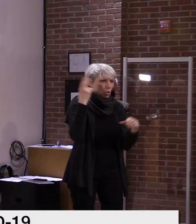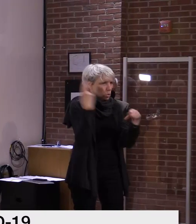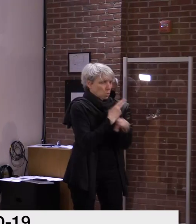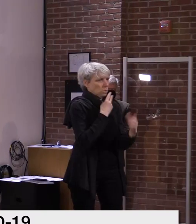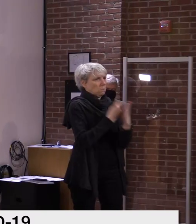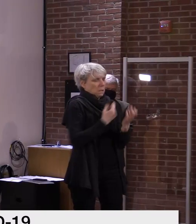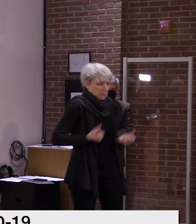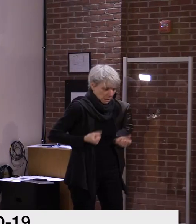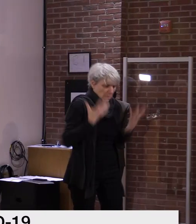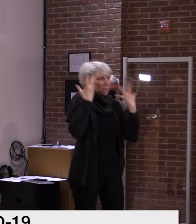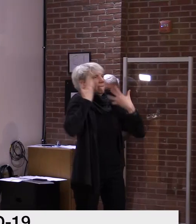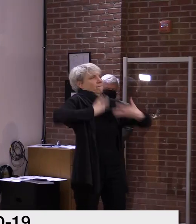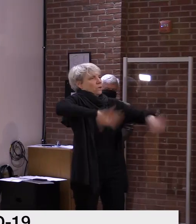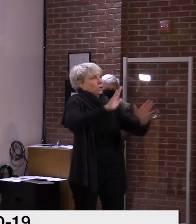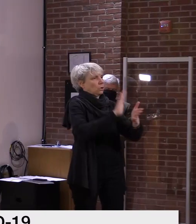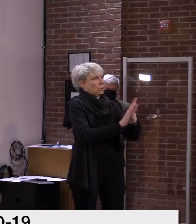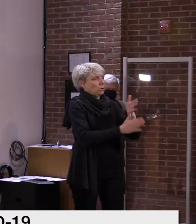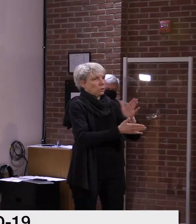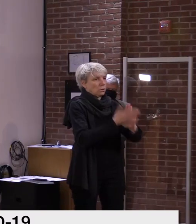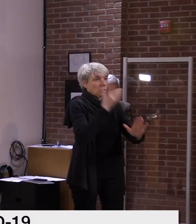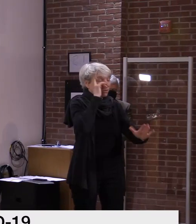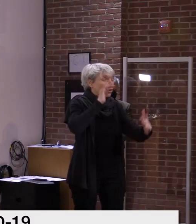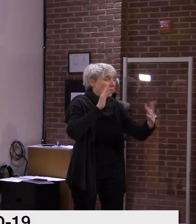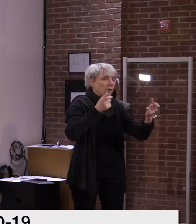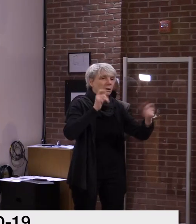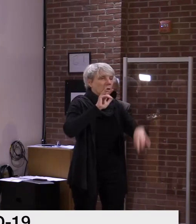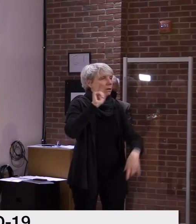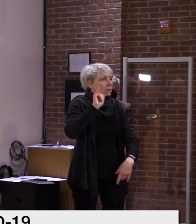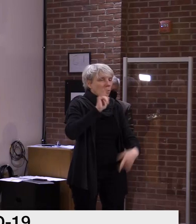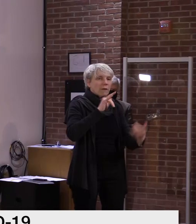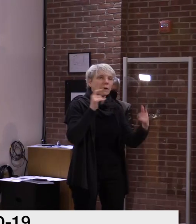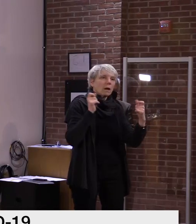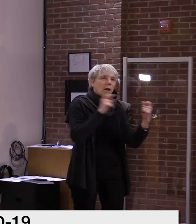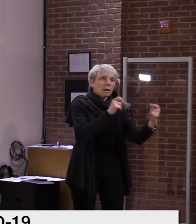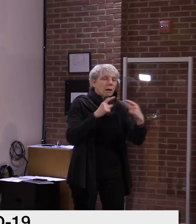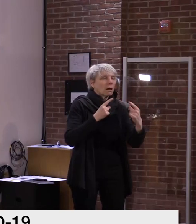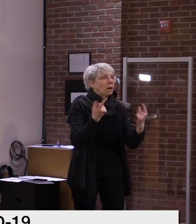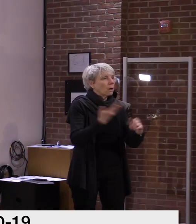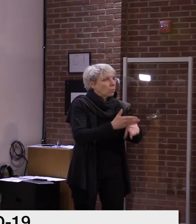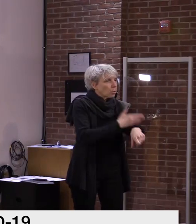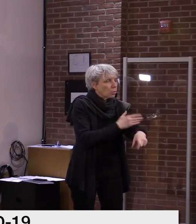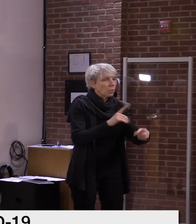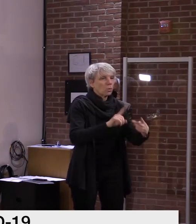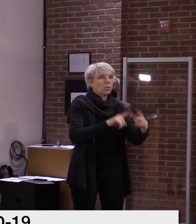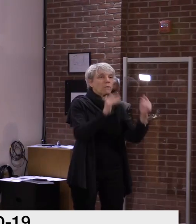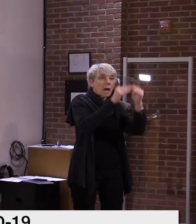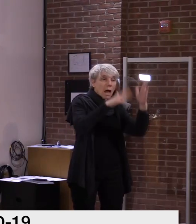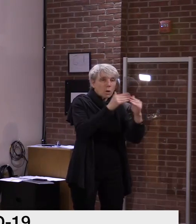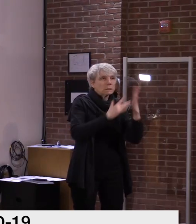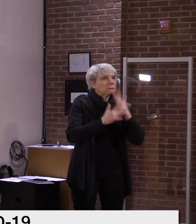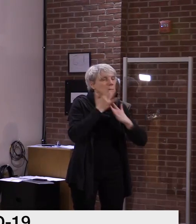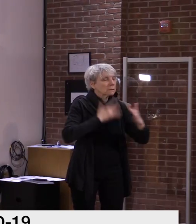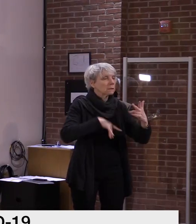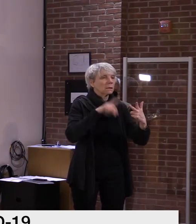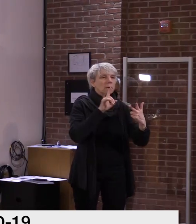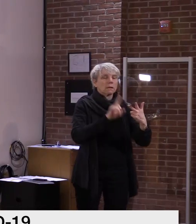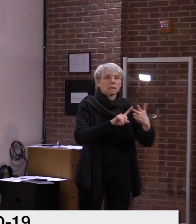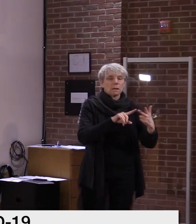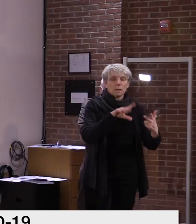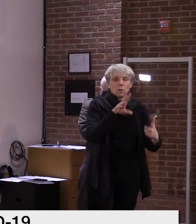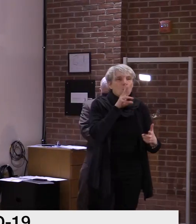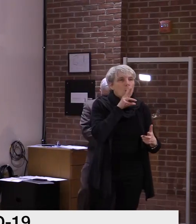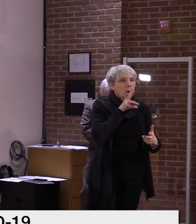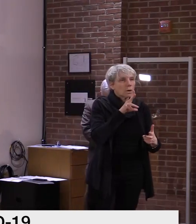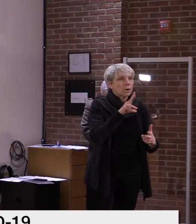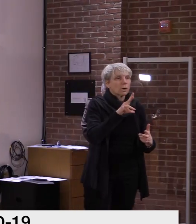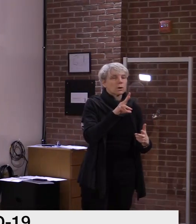decades, whether it's broadband or housing, climate change, water, sewer, stormwater, and